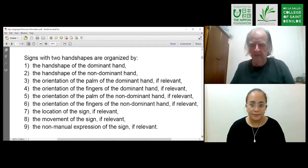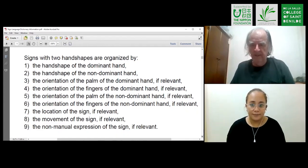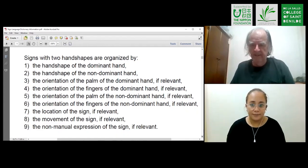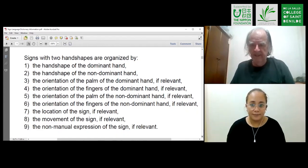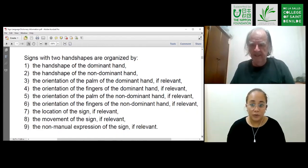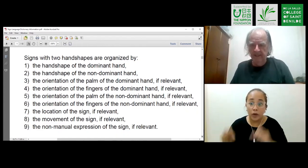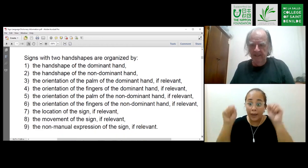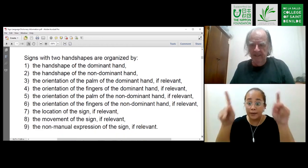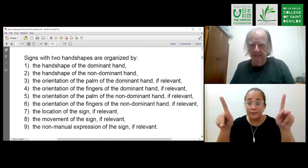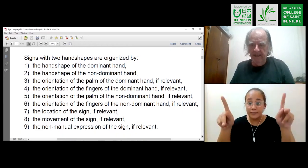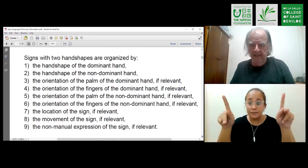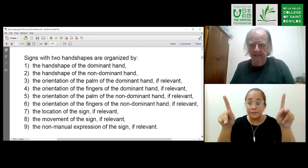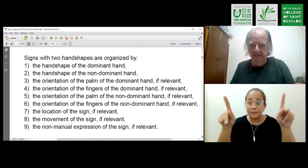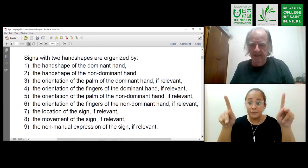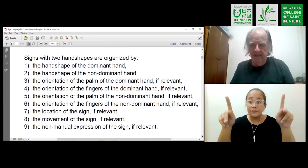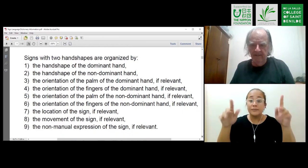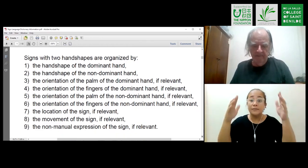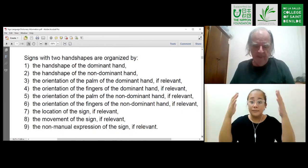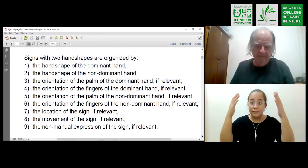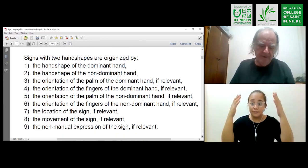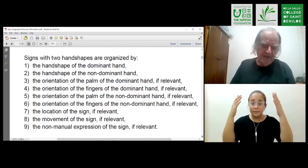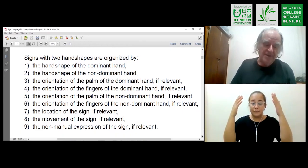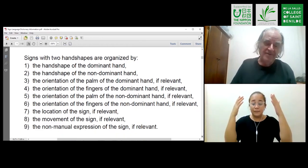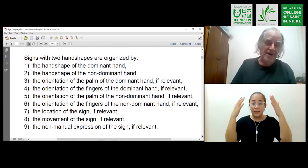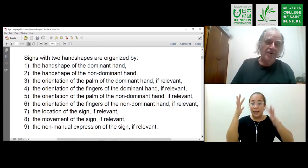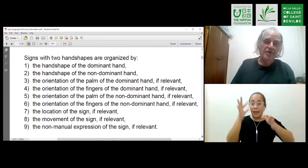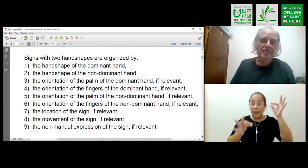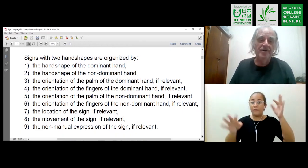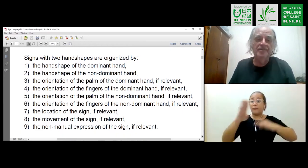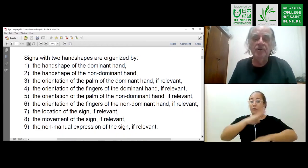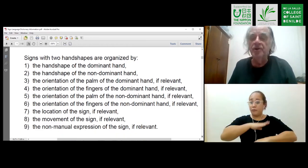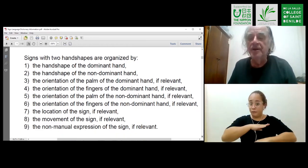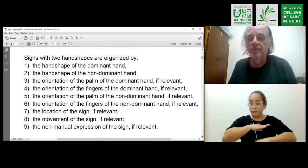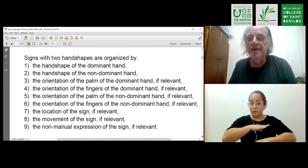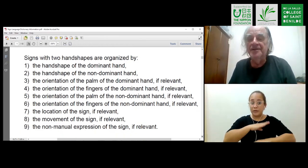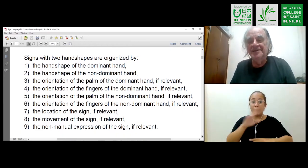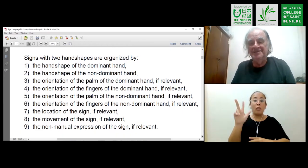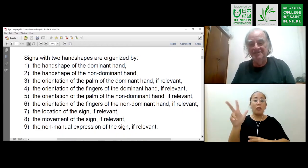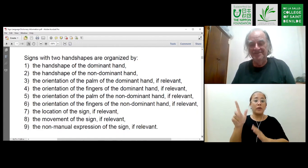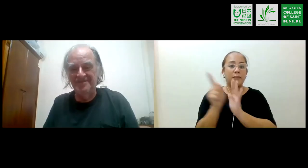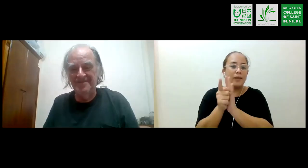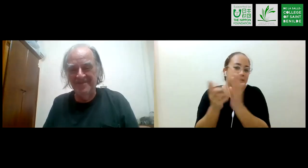Okay? And if you're satisfied, well, you have a 30-minute break.